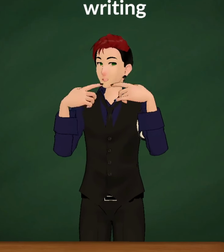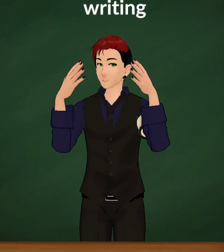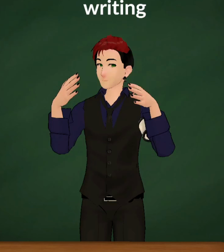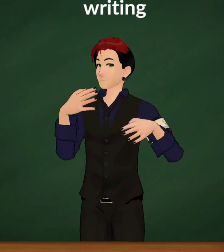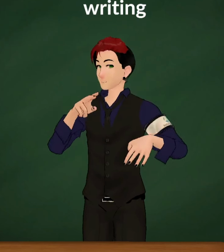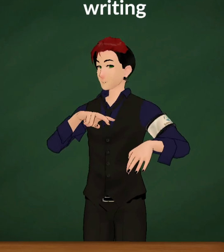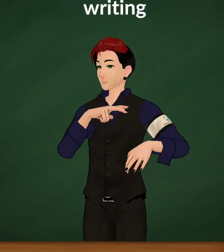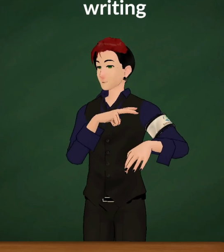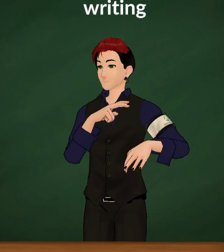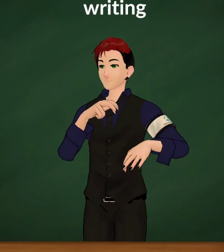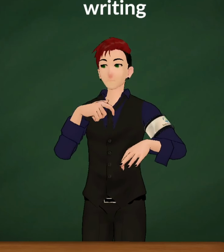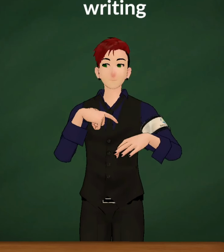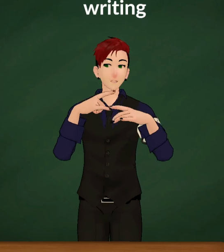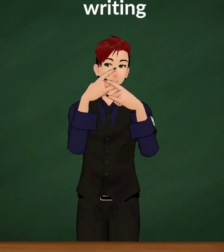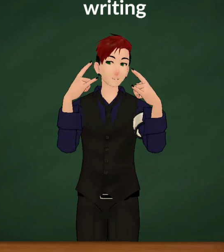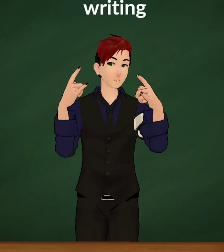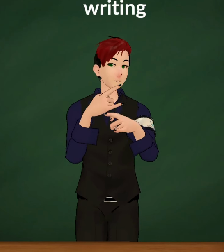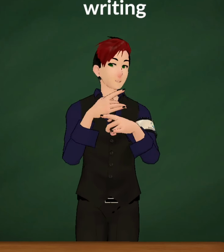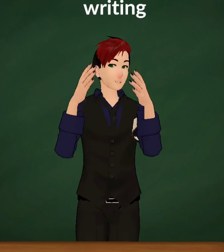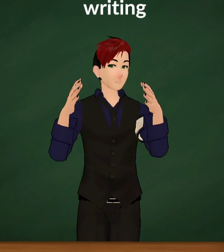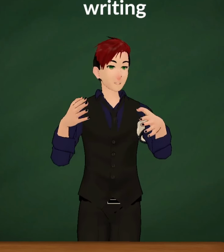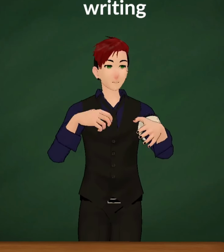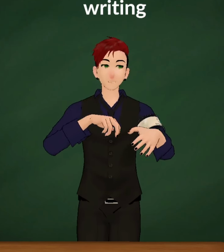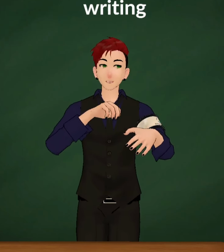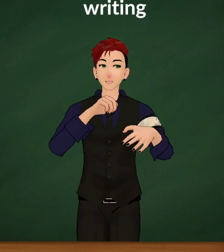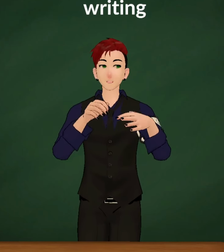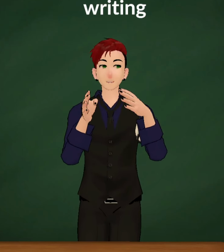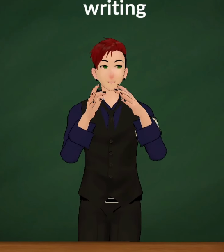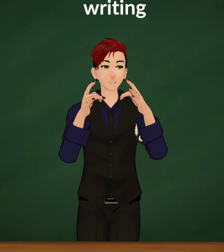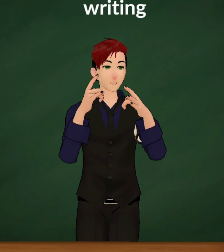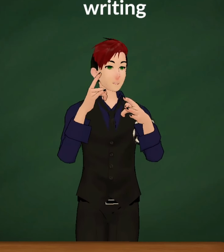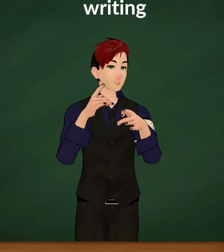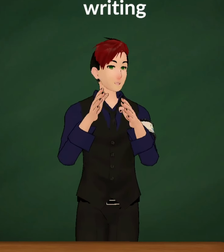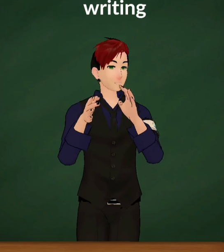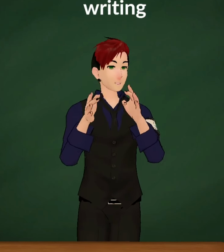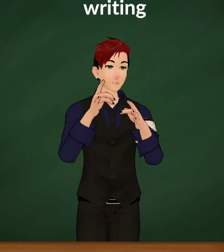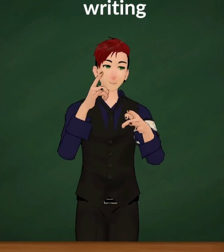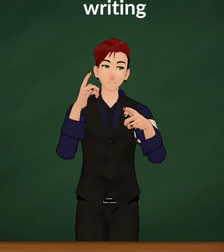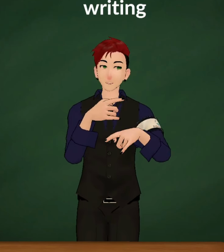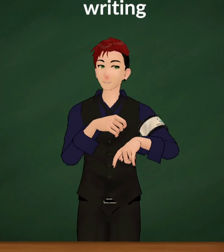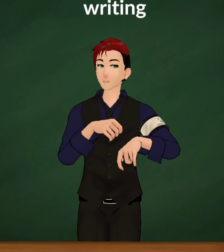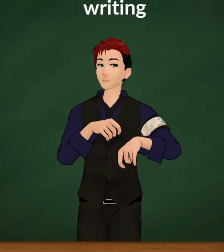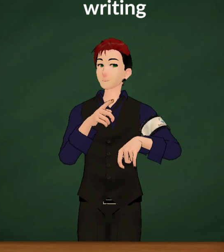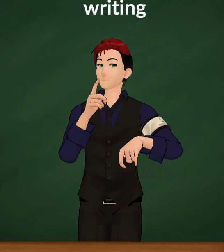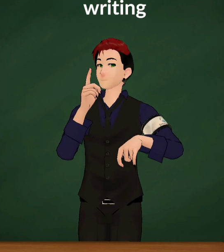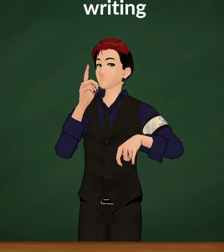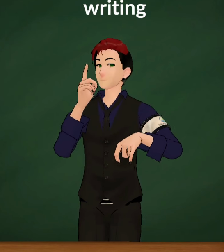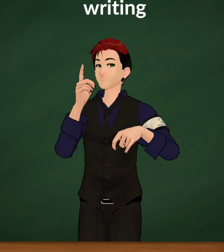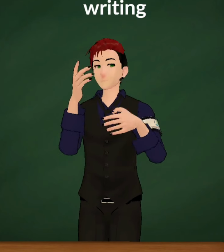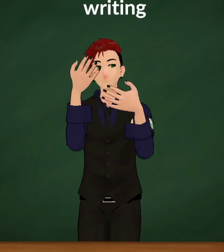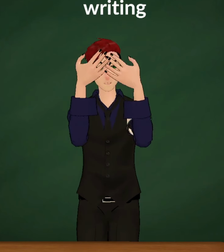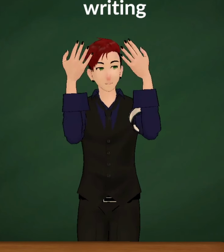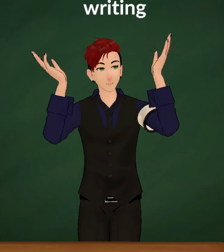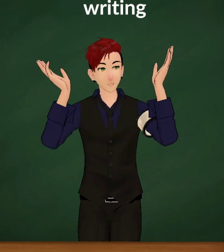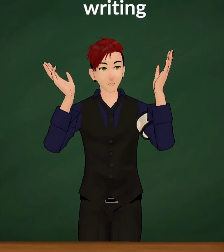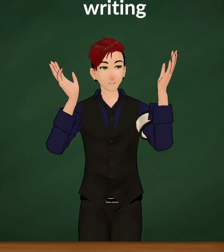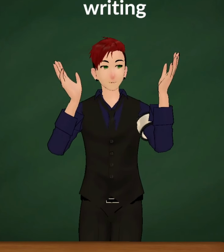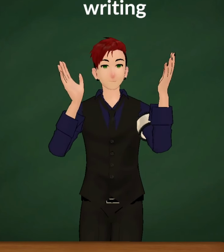I personally, I'm a very sarcastic person. I love making sarcastic comments and jokes. In VR,